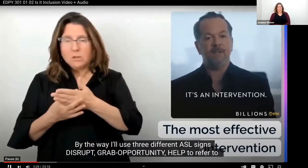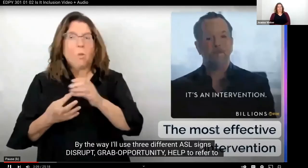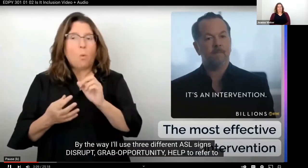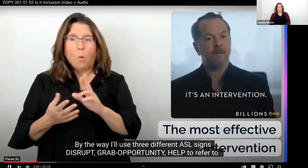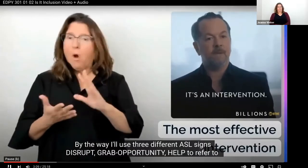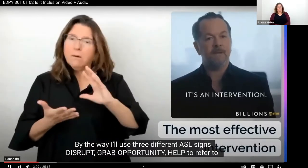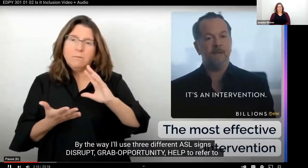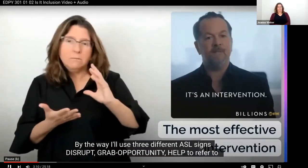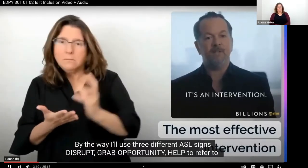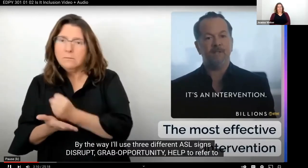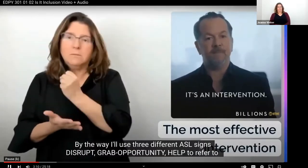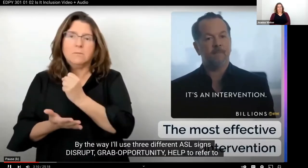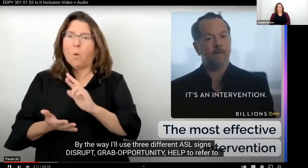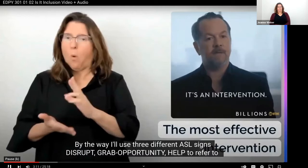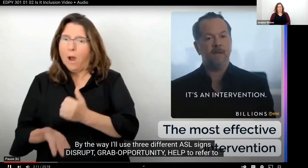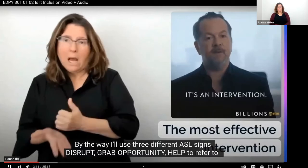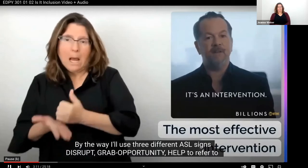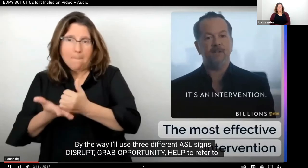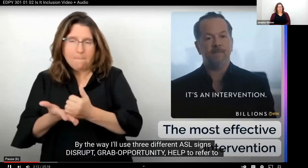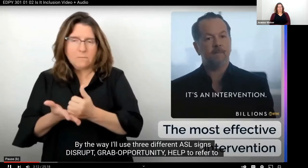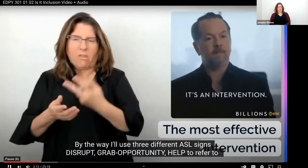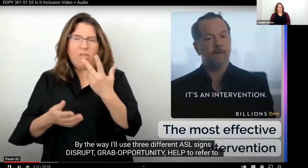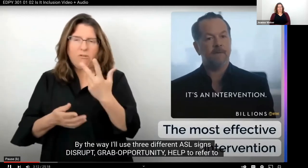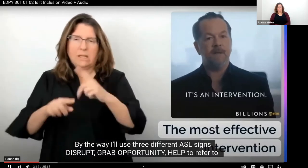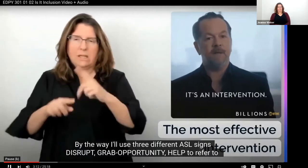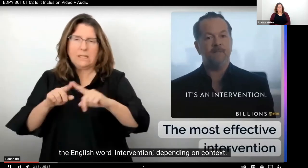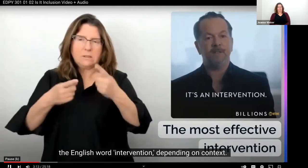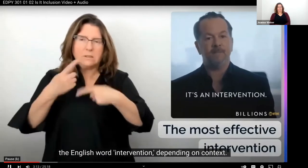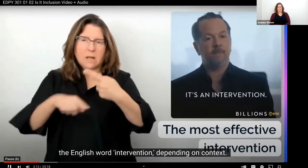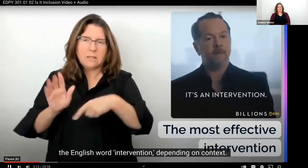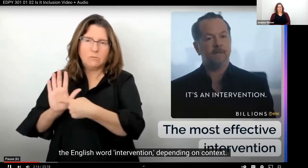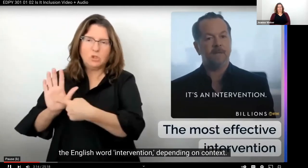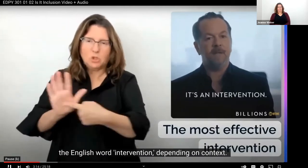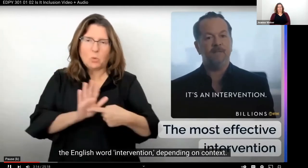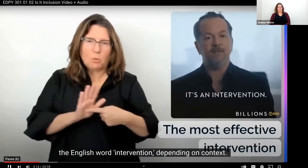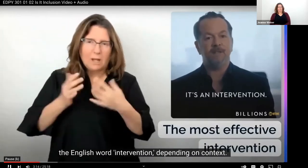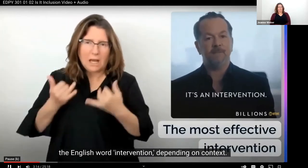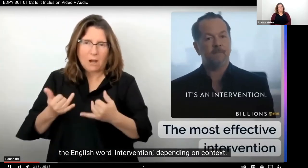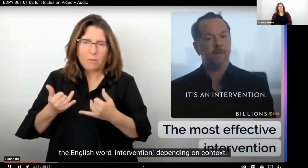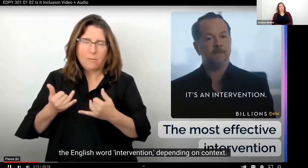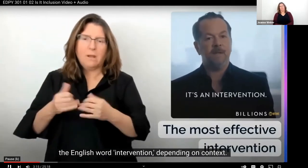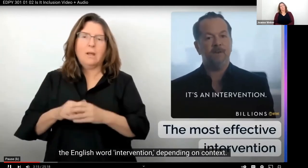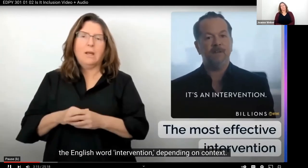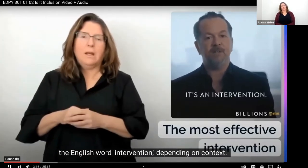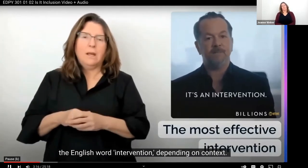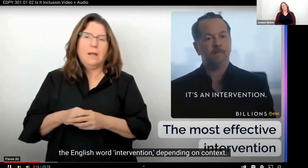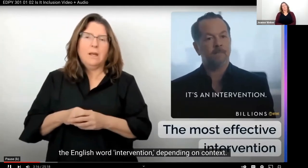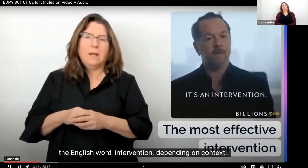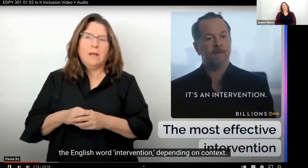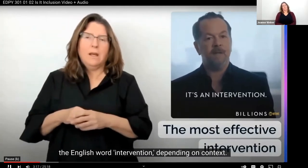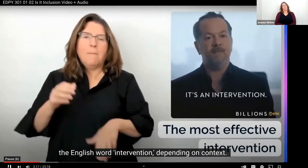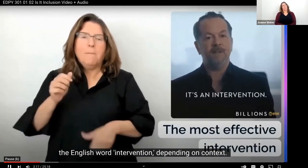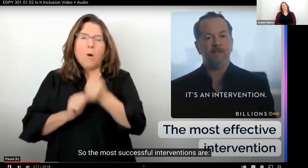disrupt, grab opportunity, help, to refer to the English word intervention, depending on